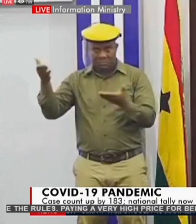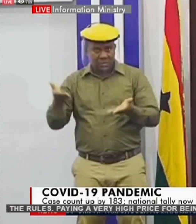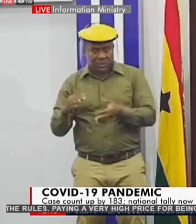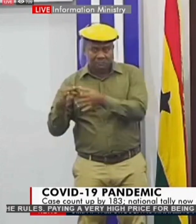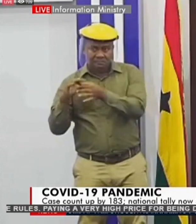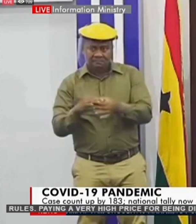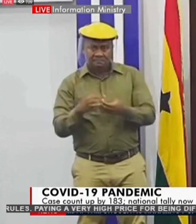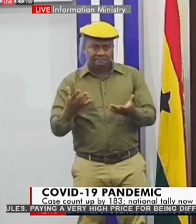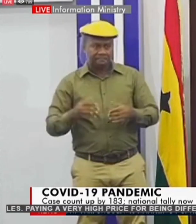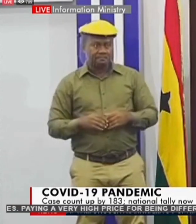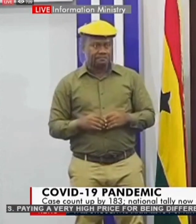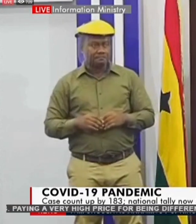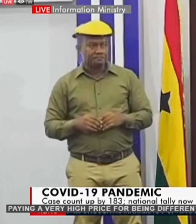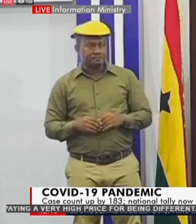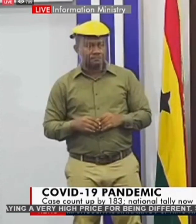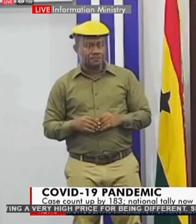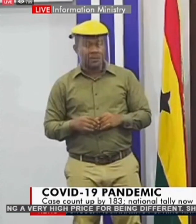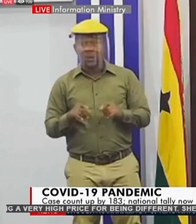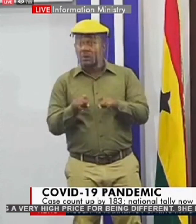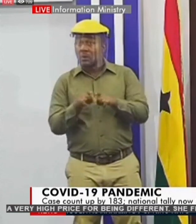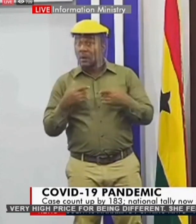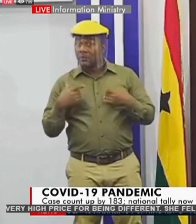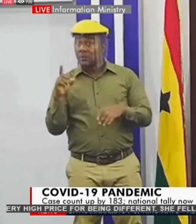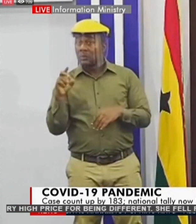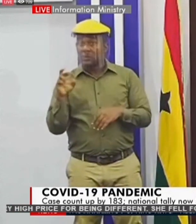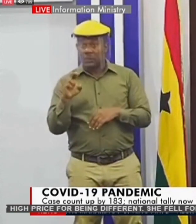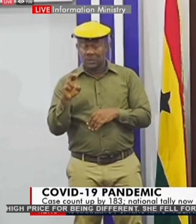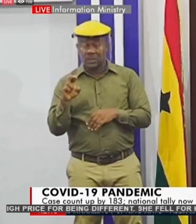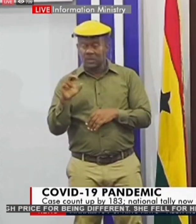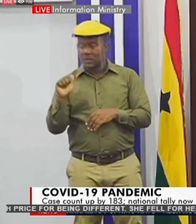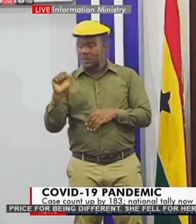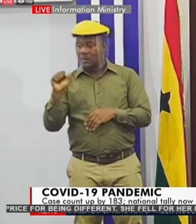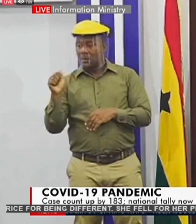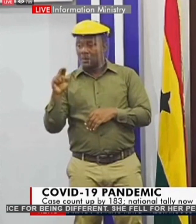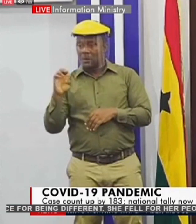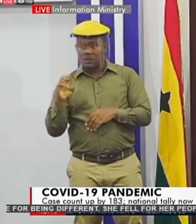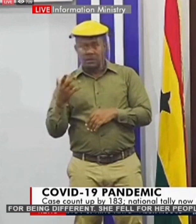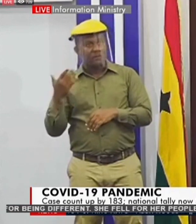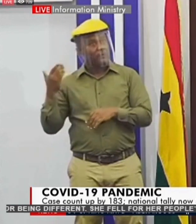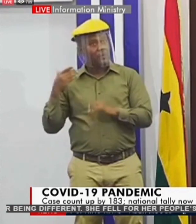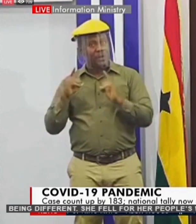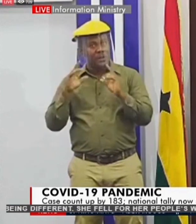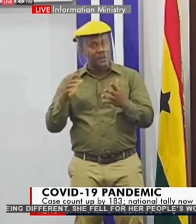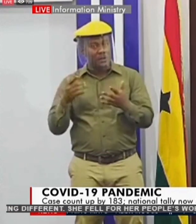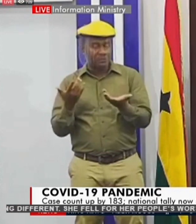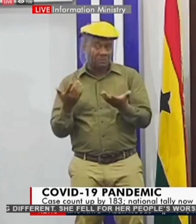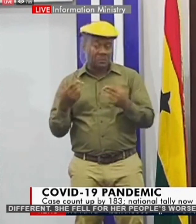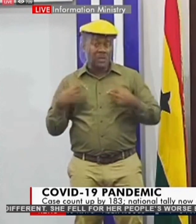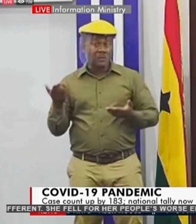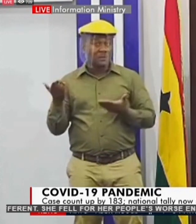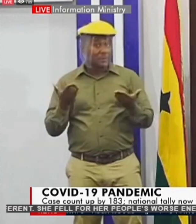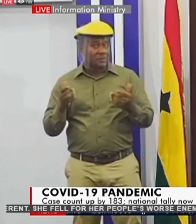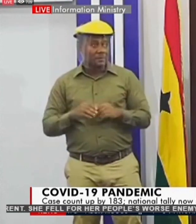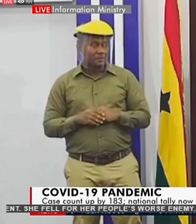Service is also here with us, Dr. Anthony Insiasari. We are grateful for your presence. Ladies and